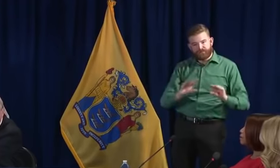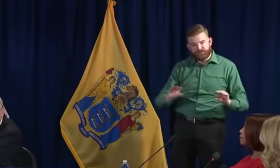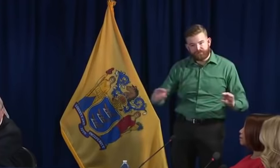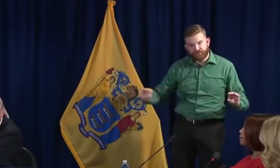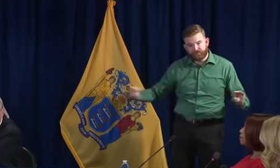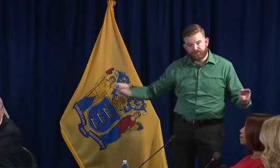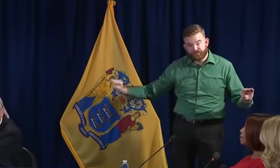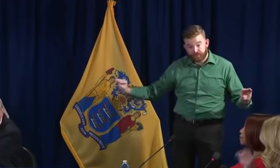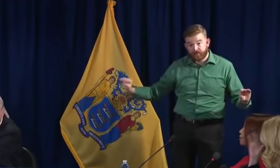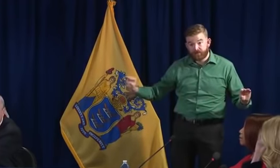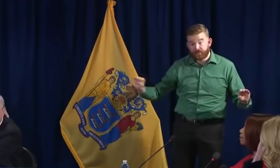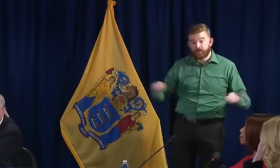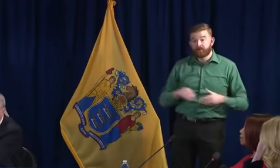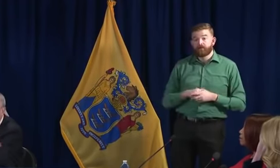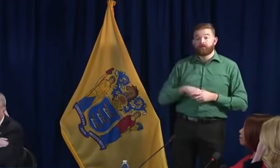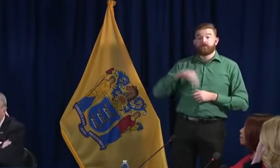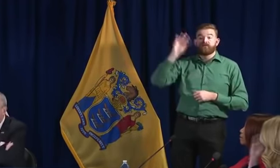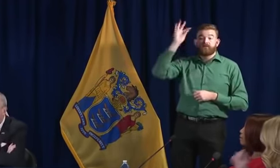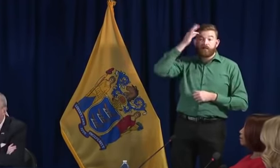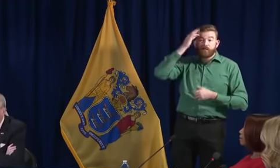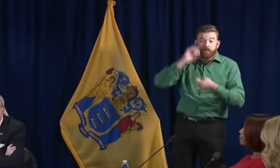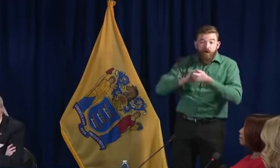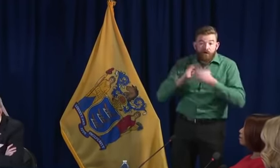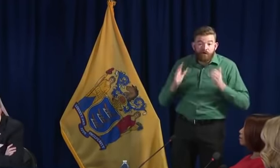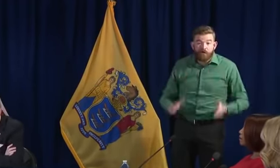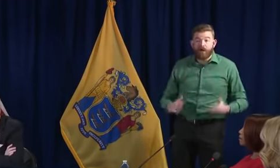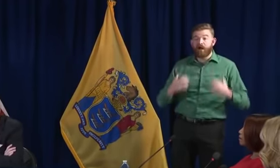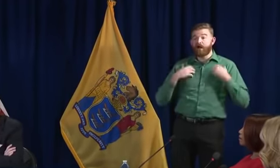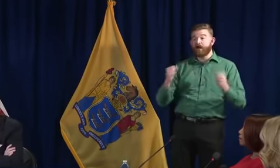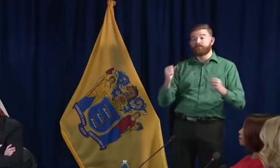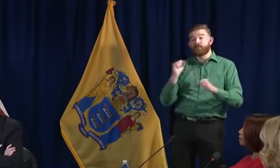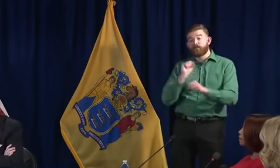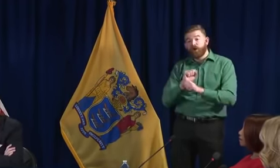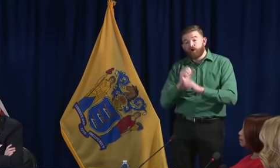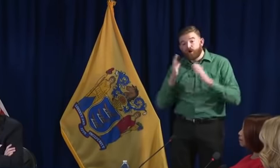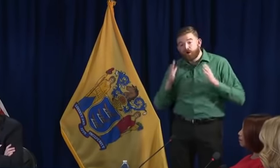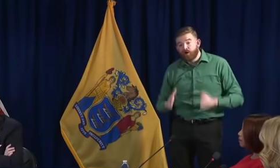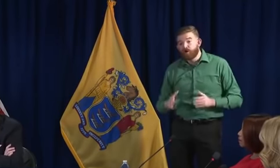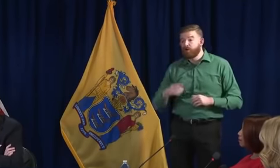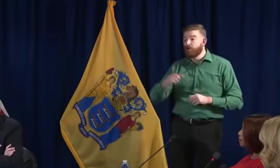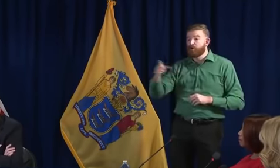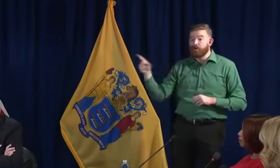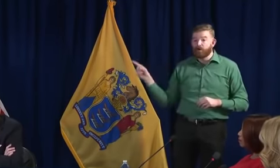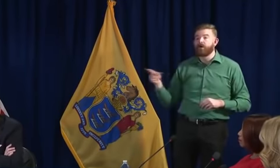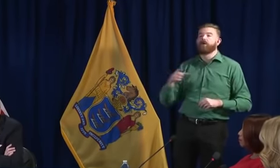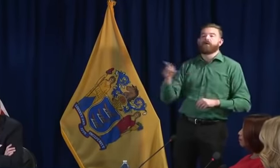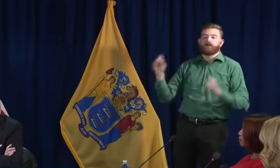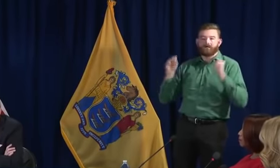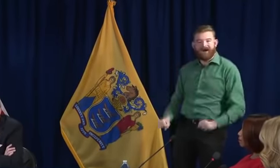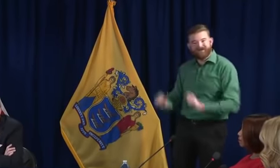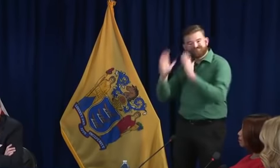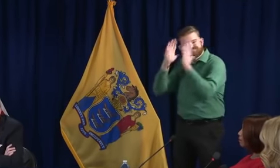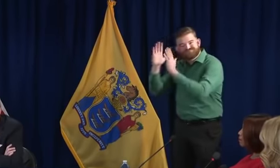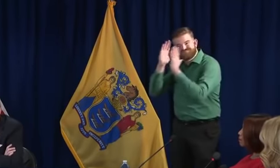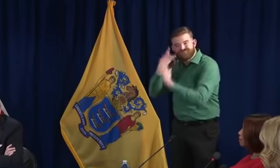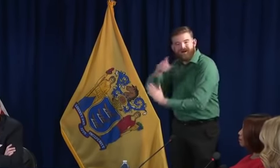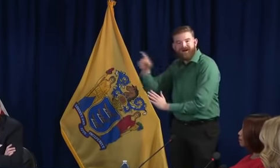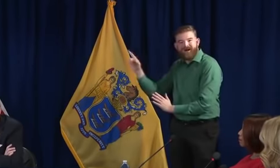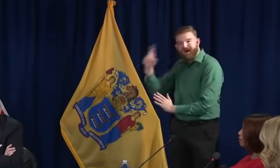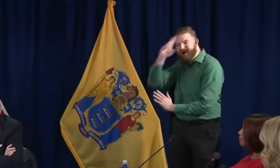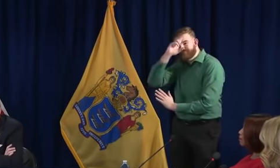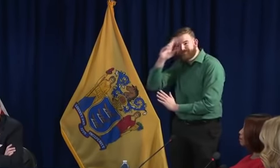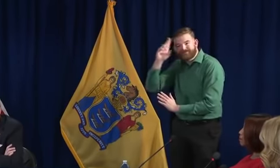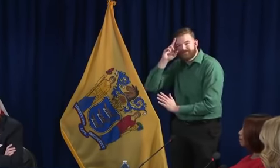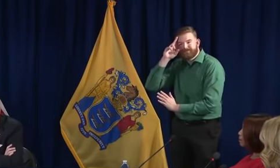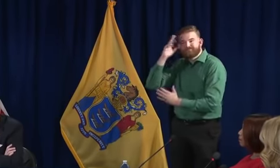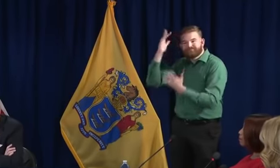do everything we can over here. I'll conclude by reminding folks what I've said the past couple of days. The overwhelming amount of folks